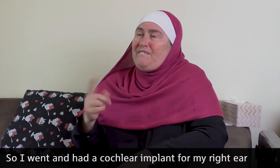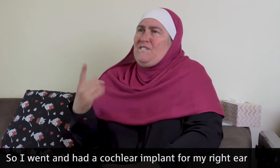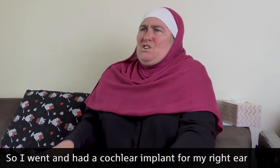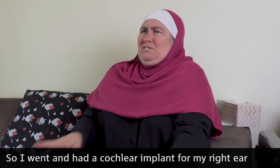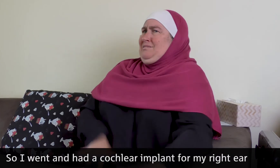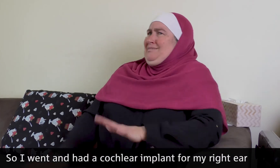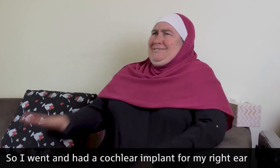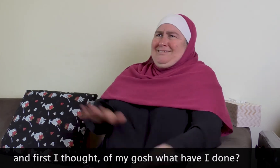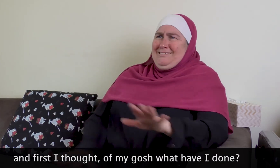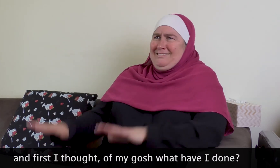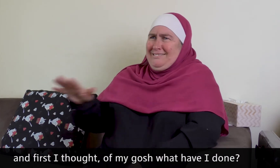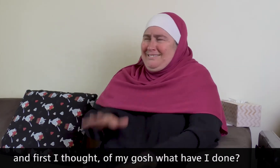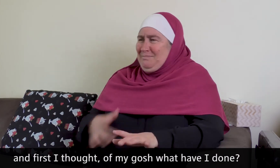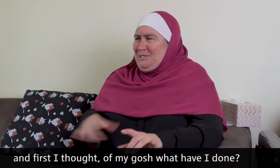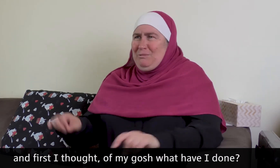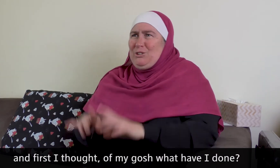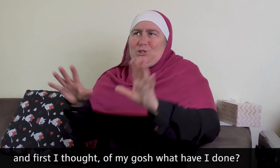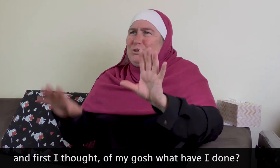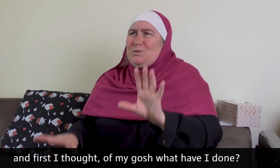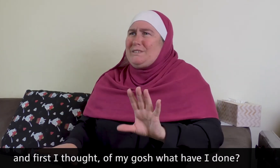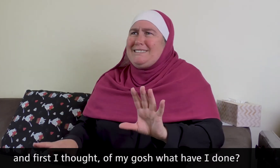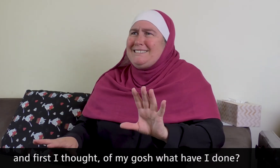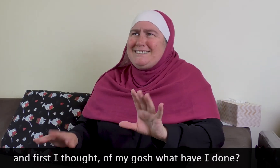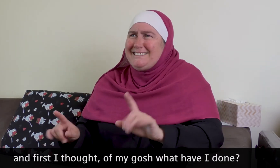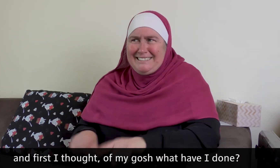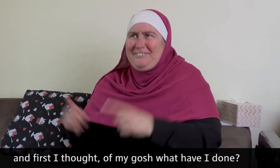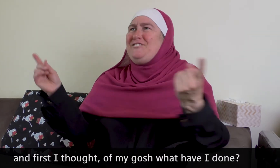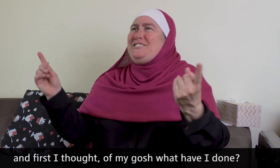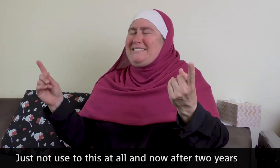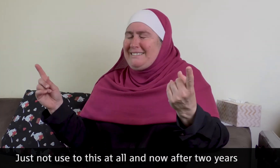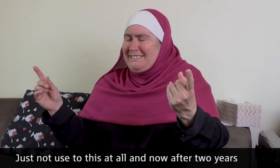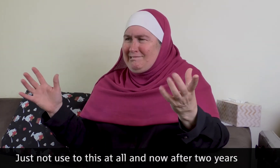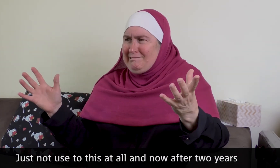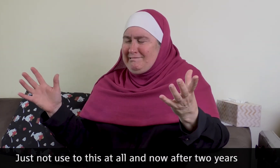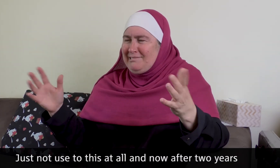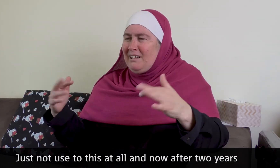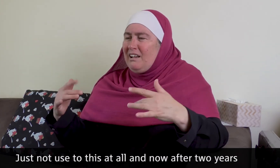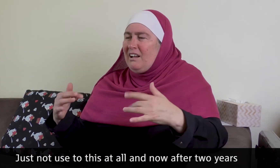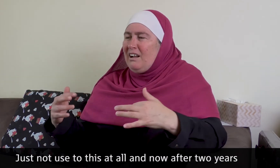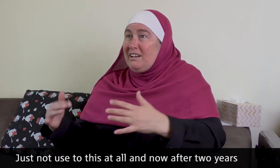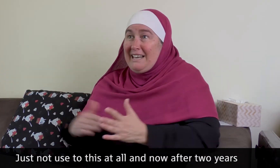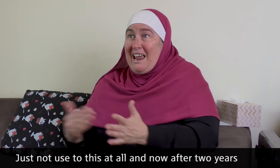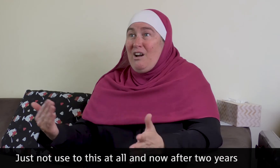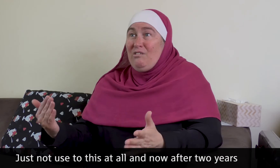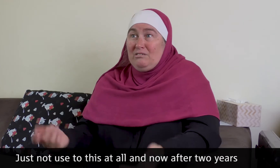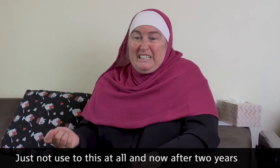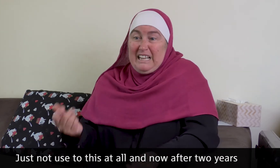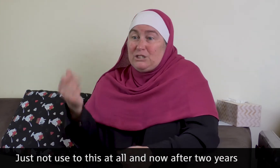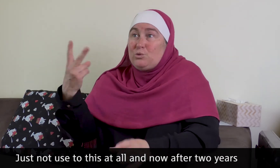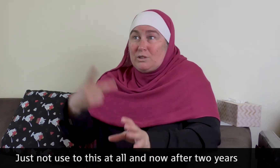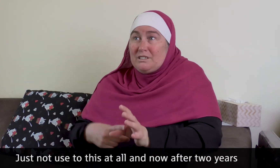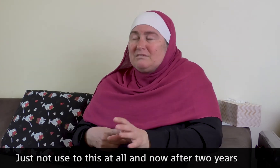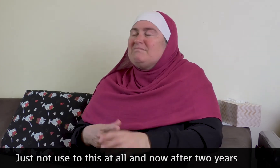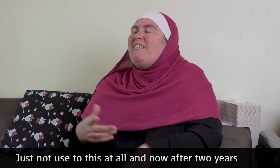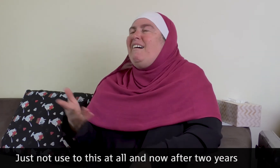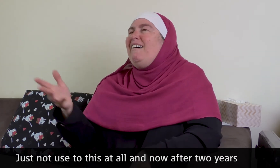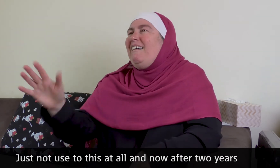for my right. And at first I thought, oh my gosh, what have I done? Just not used to this at all. And now, after 2